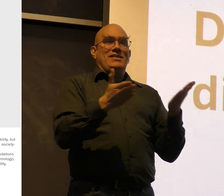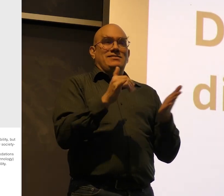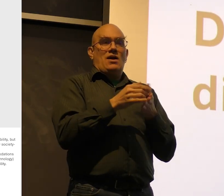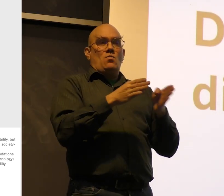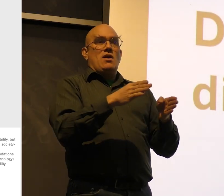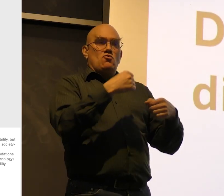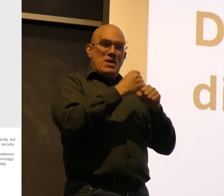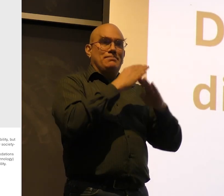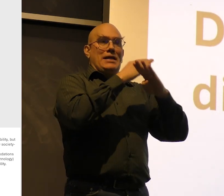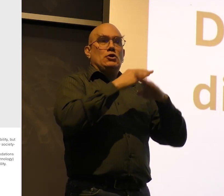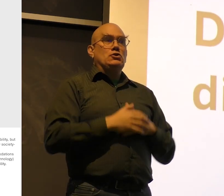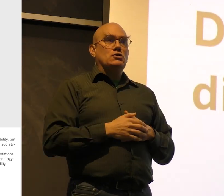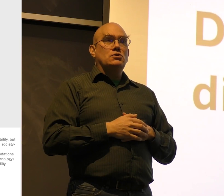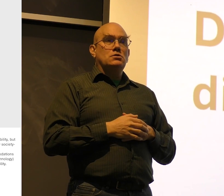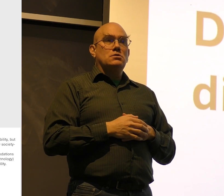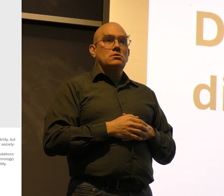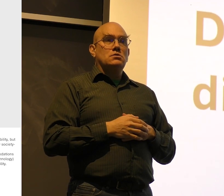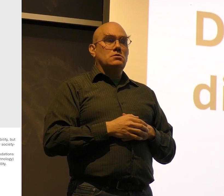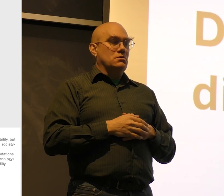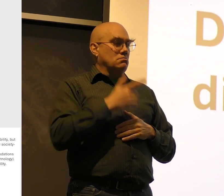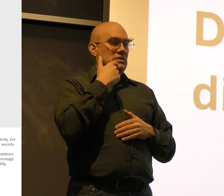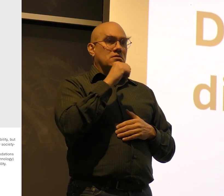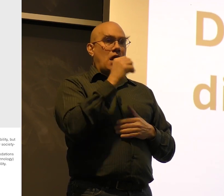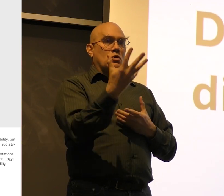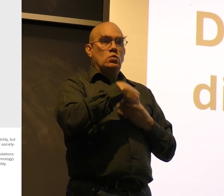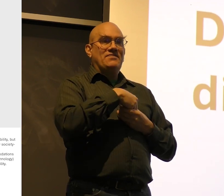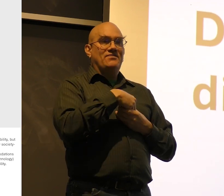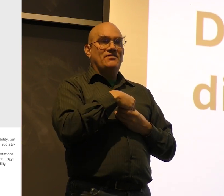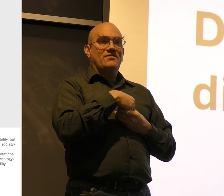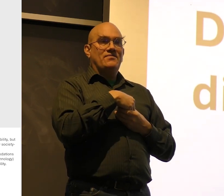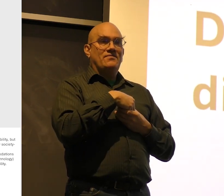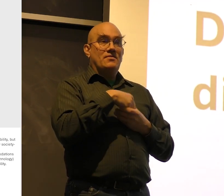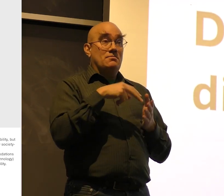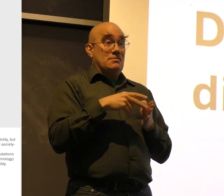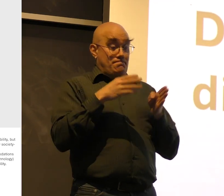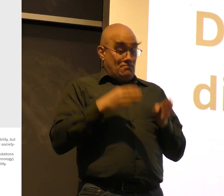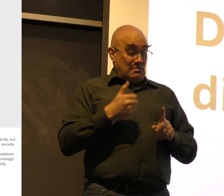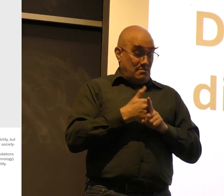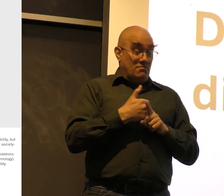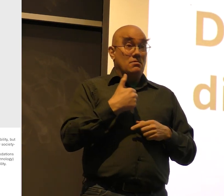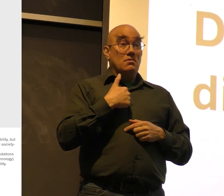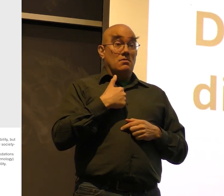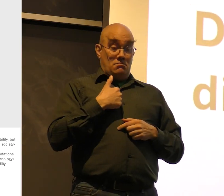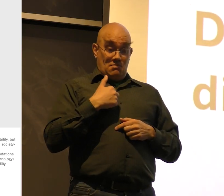and perspectives, that is what creates the barrier, but is not inclusive. And therefore, a